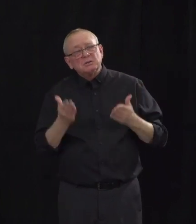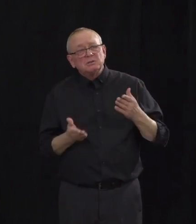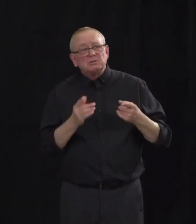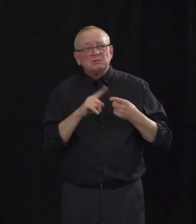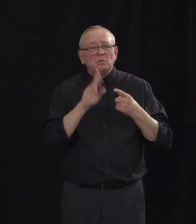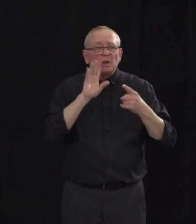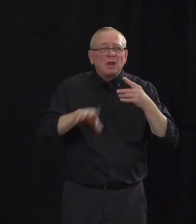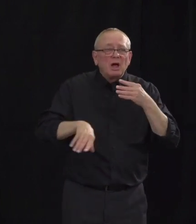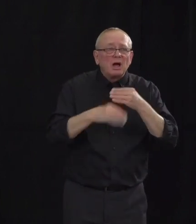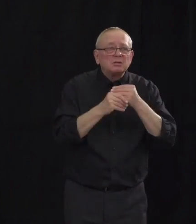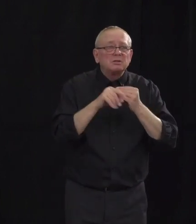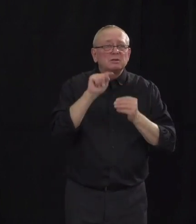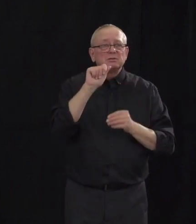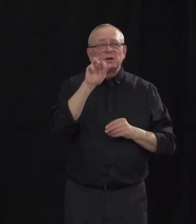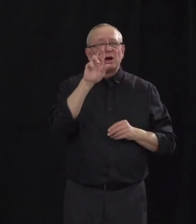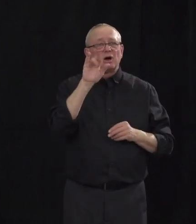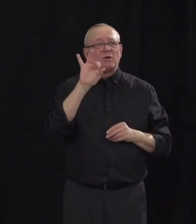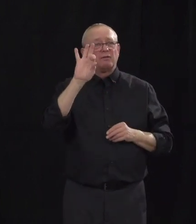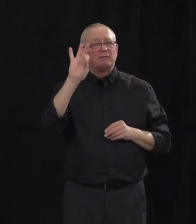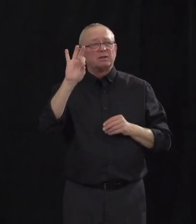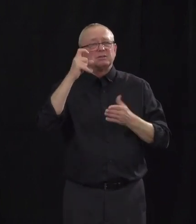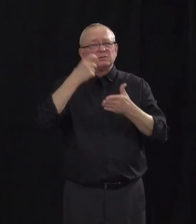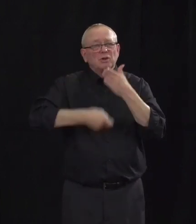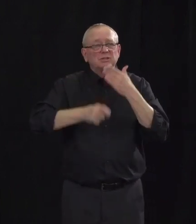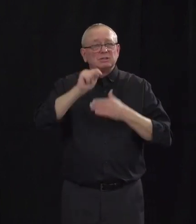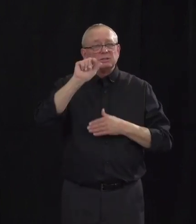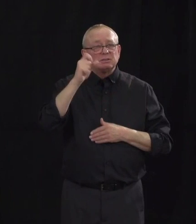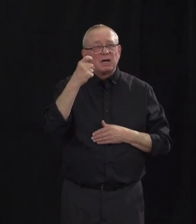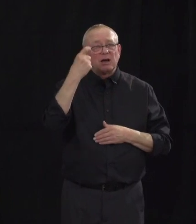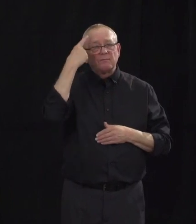or certainly a potential